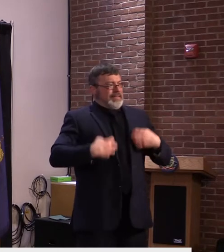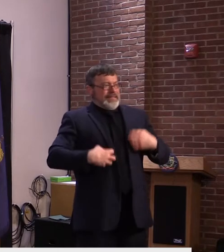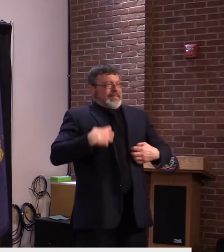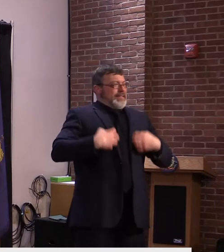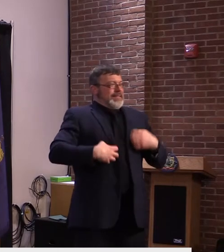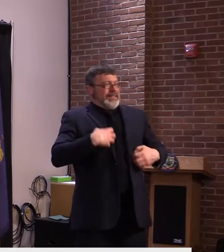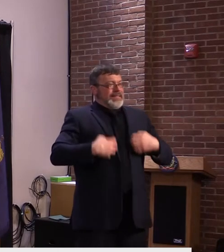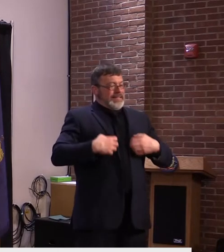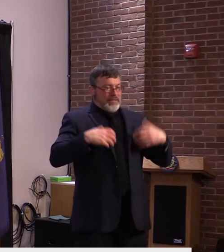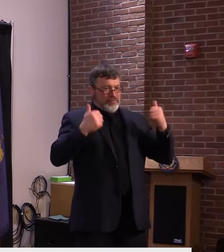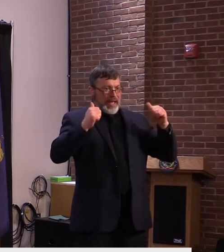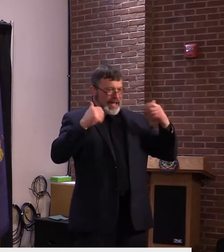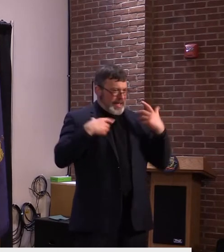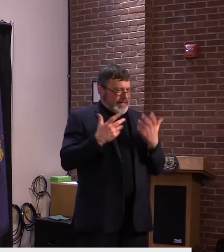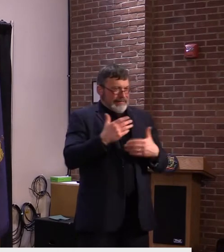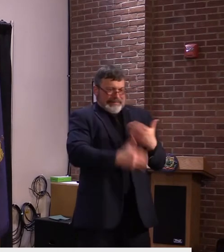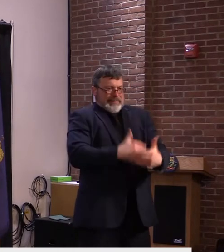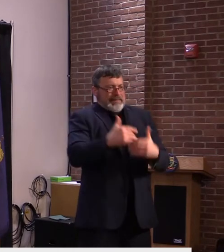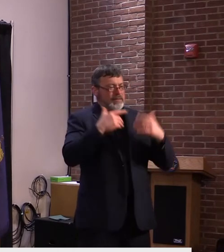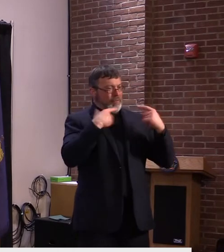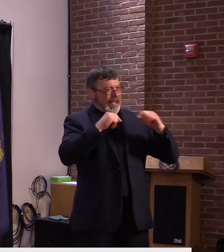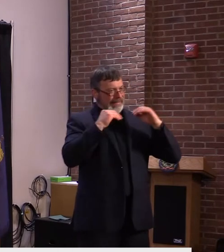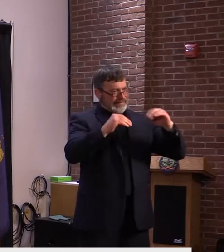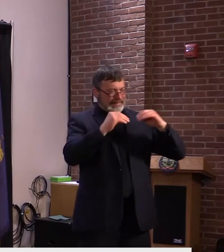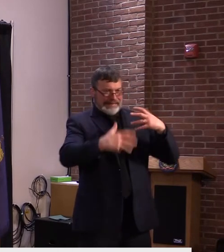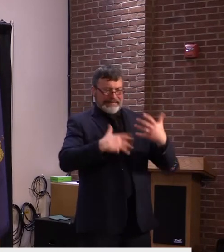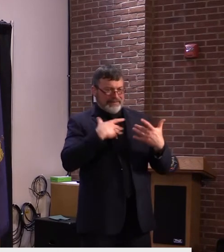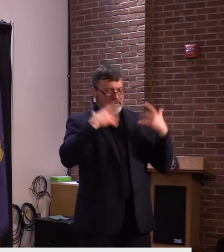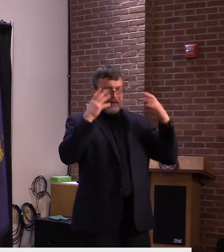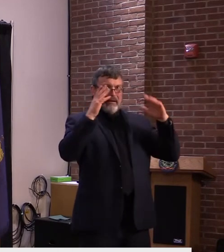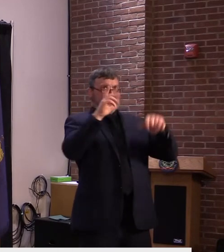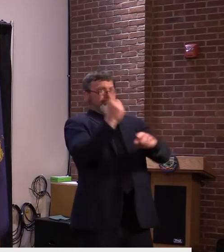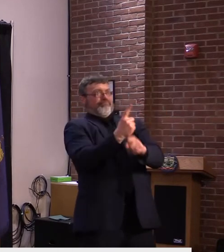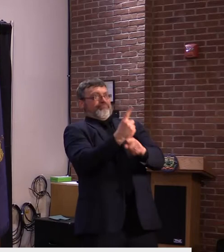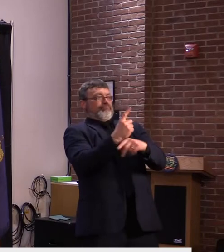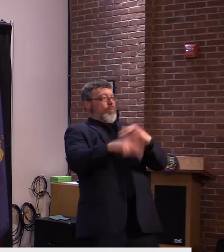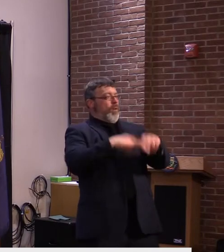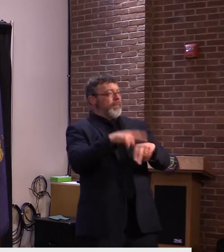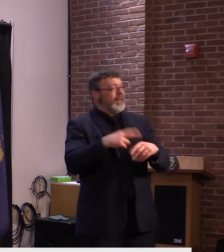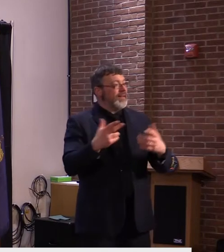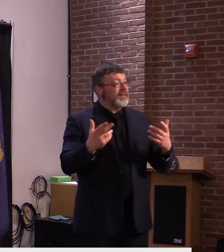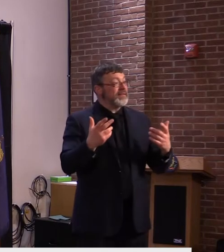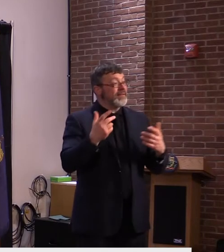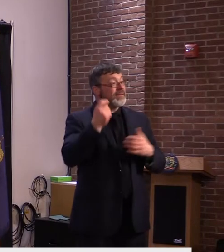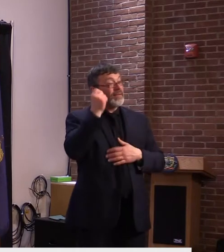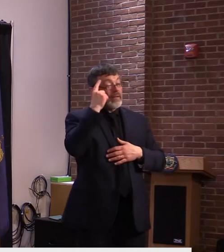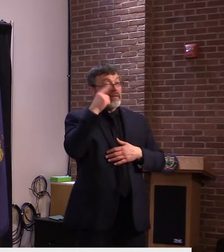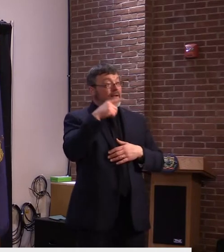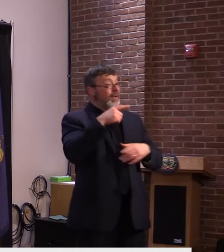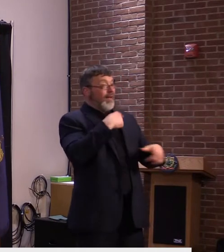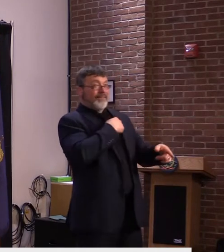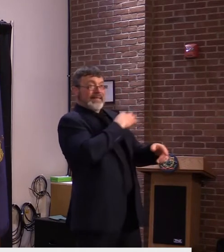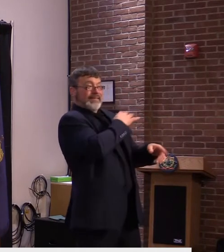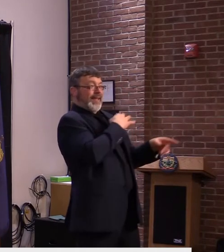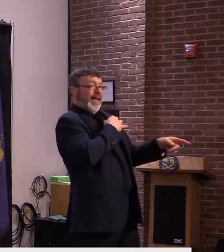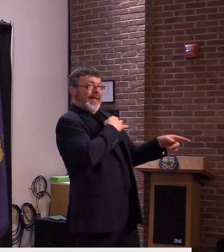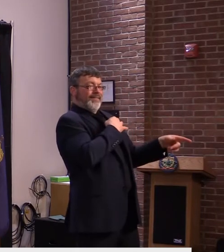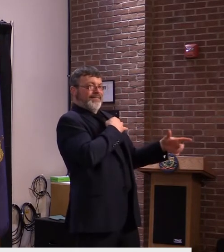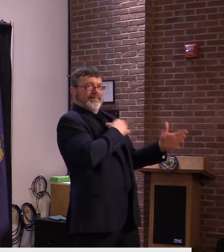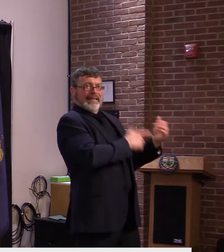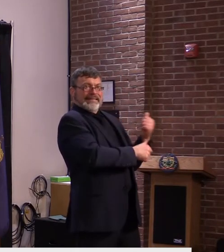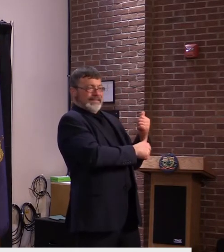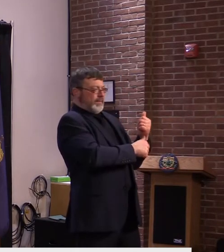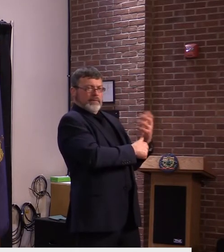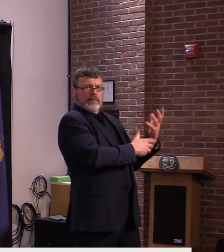hard load to bear, particularly when we have staff absenteeism as apparent in other sectors of the economy. So, yes, I think it's important